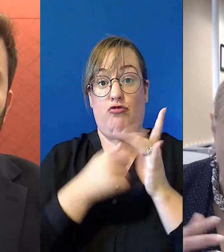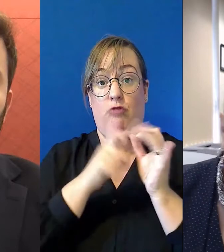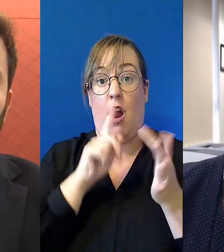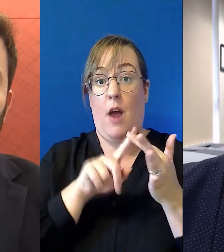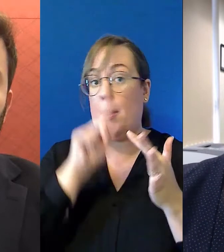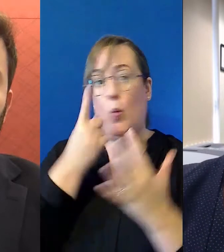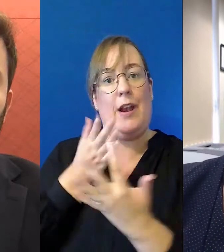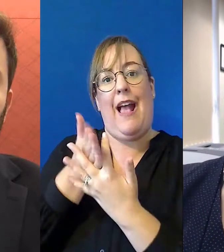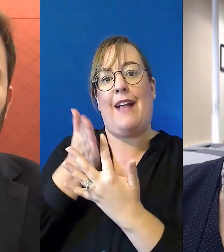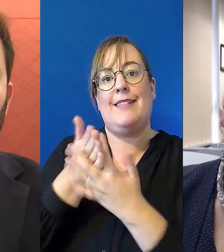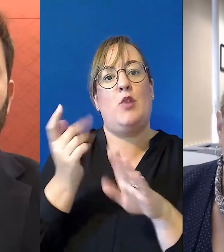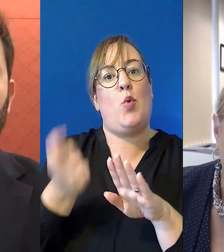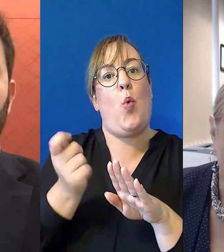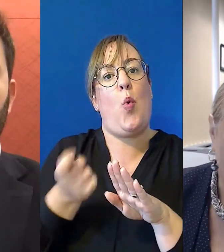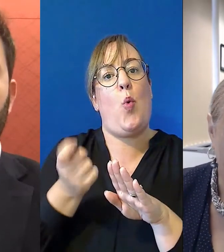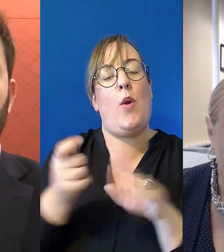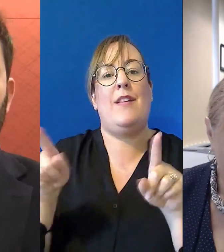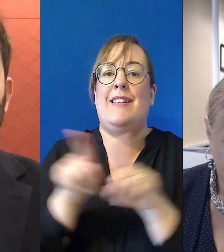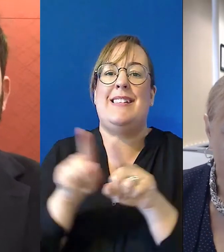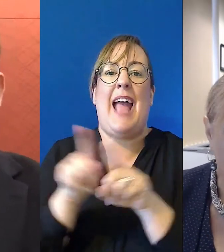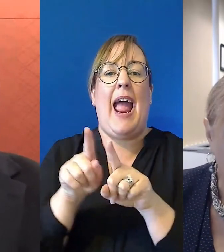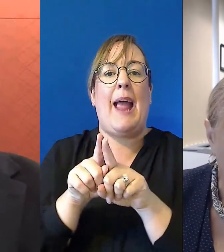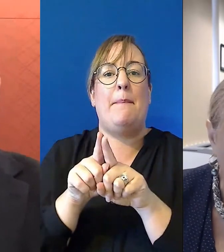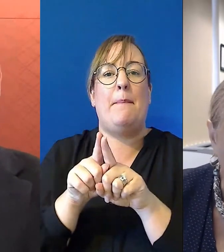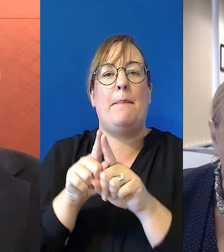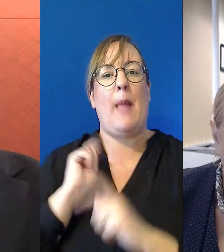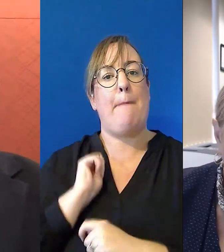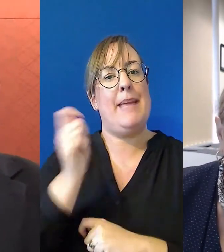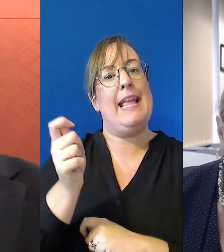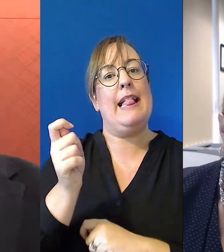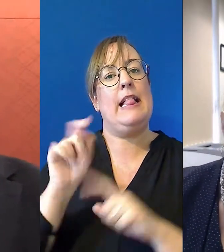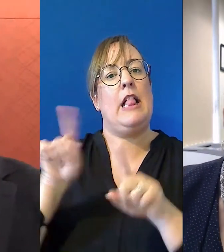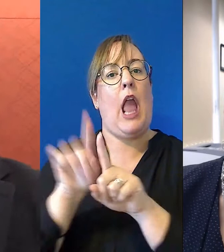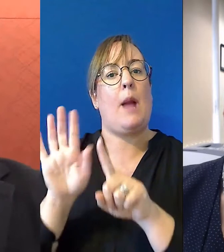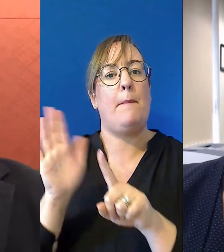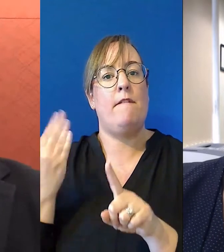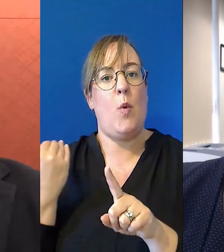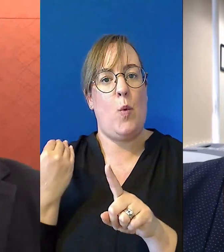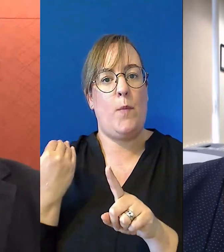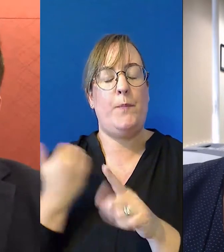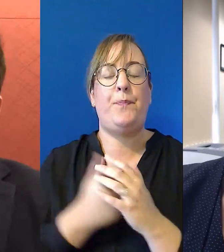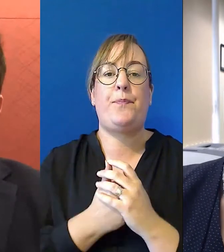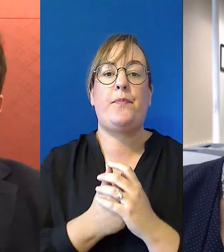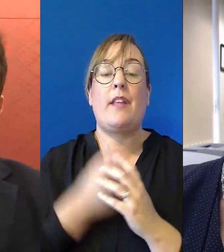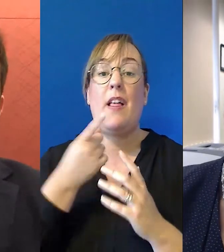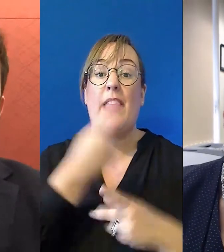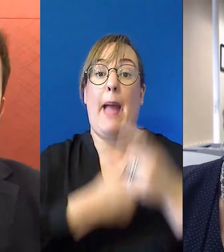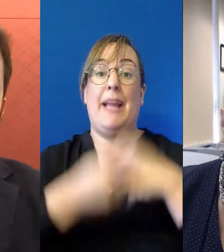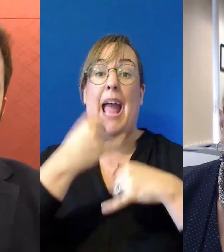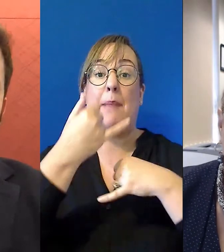in the way that the Court of Appeal had assumed would happen. That led to international